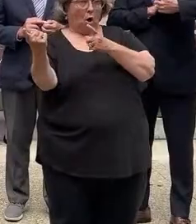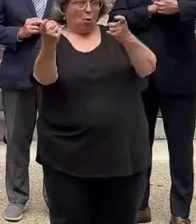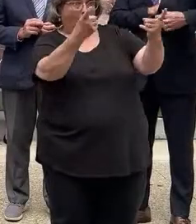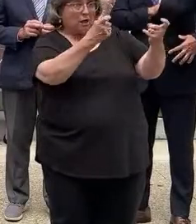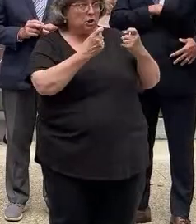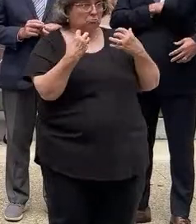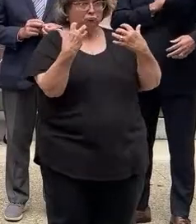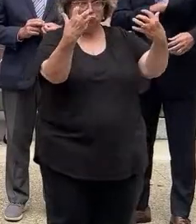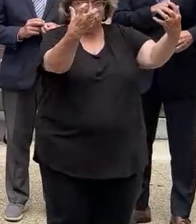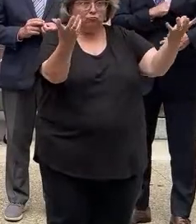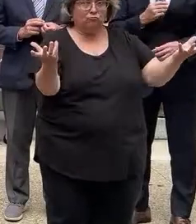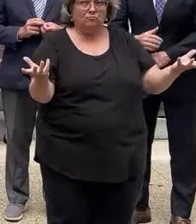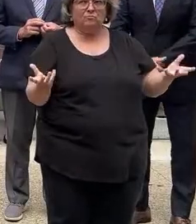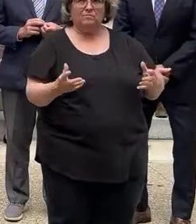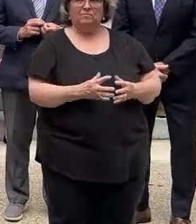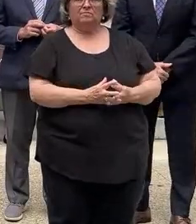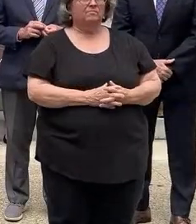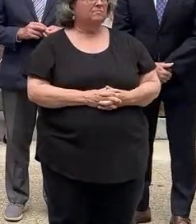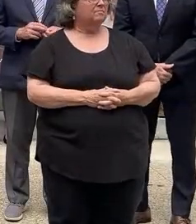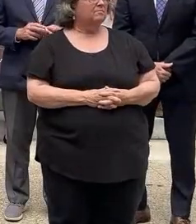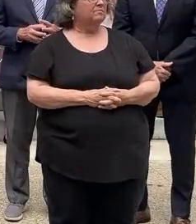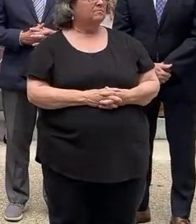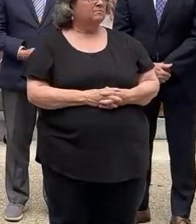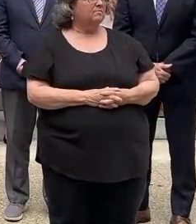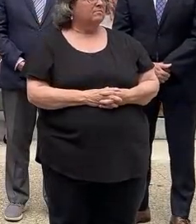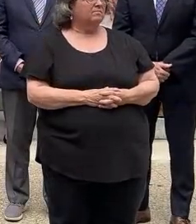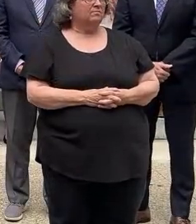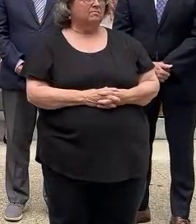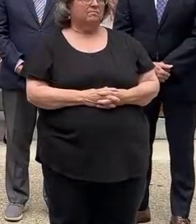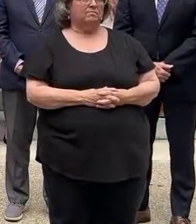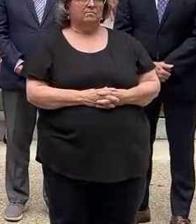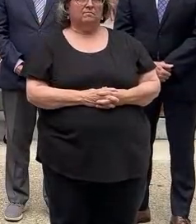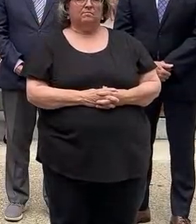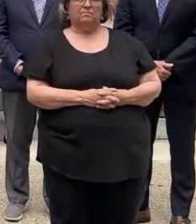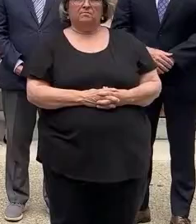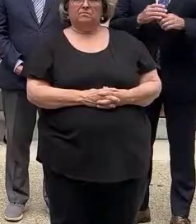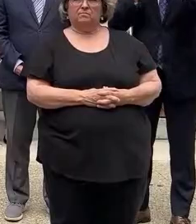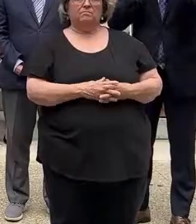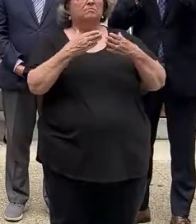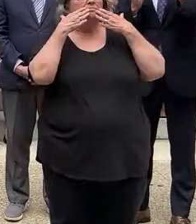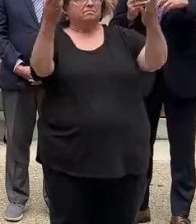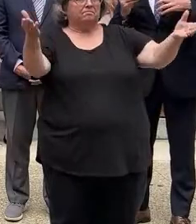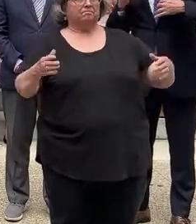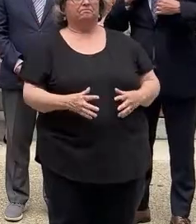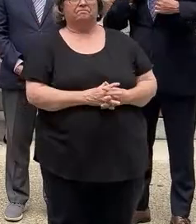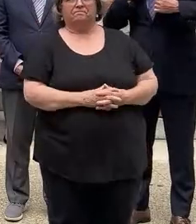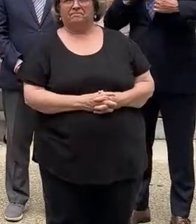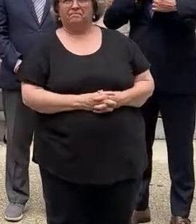questions from the media? Thank you.